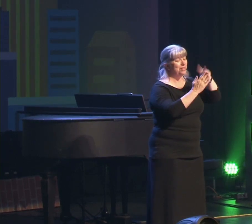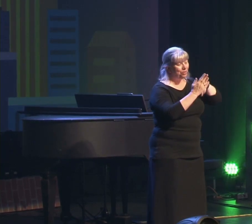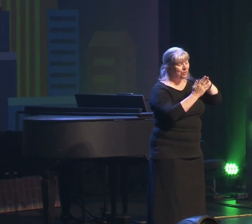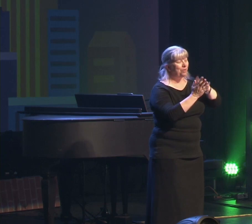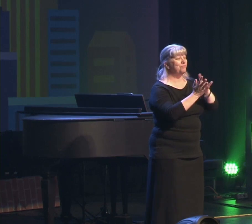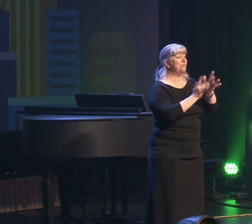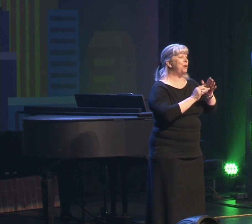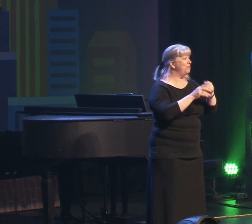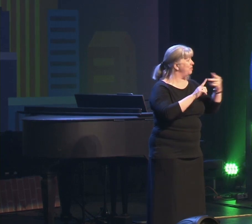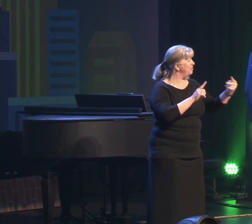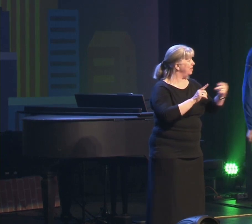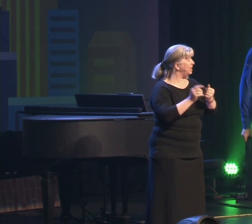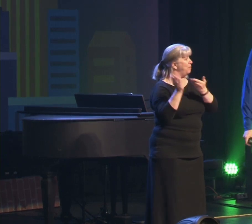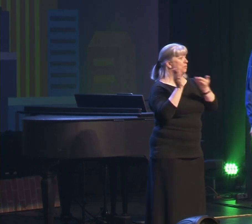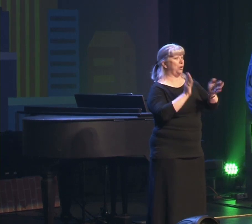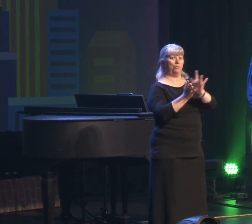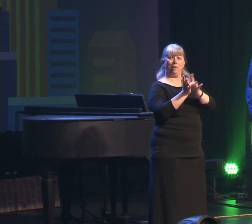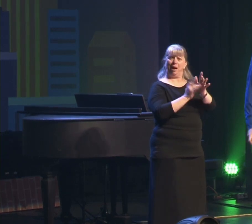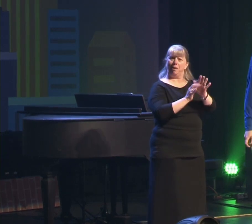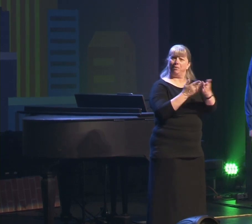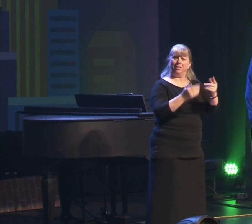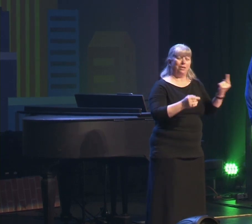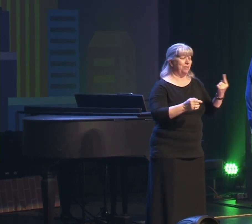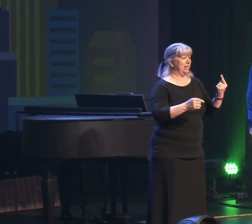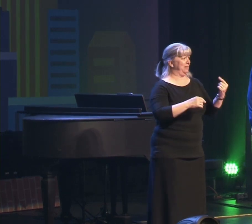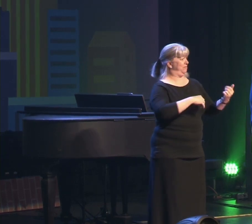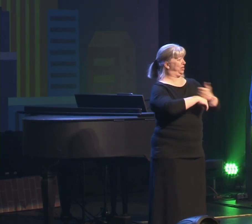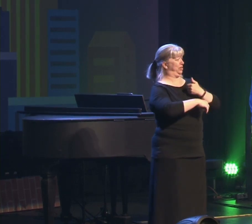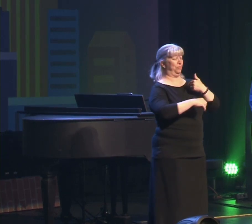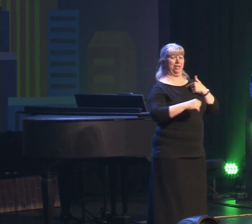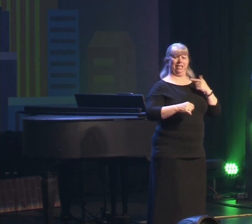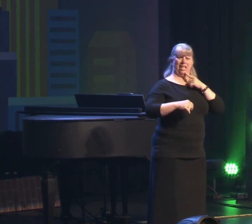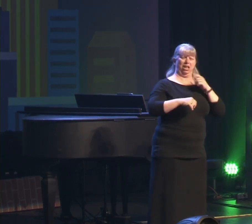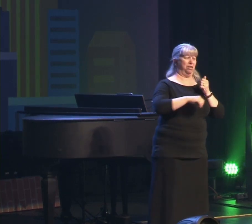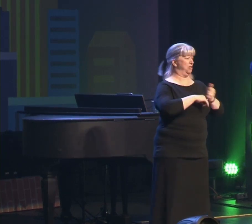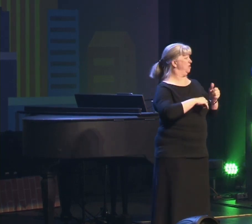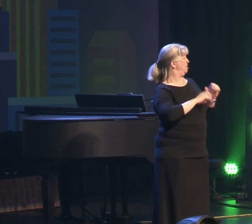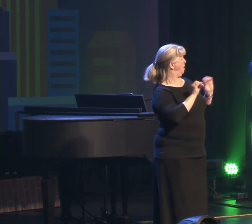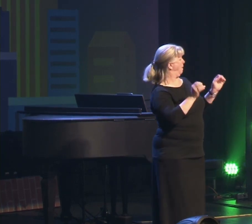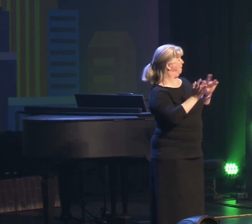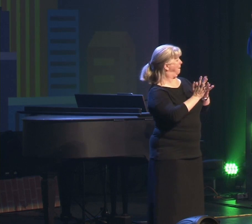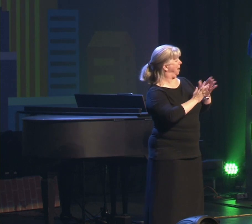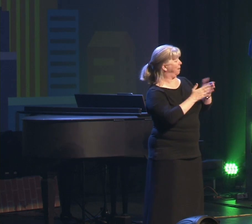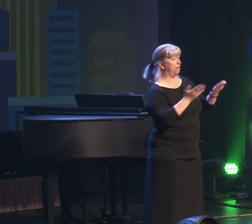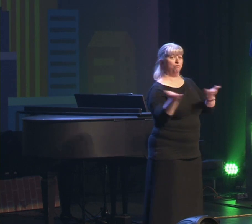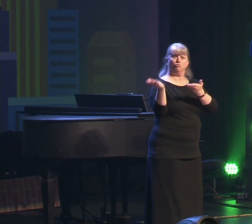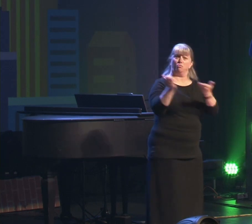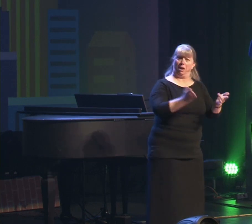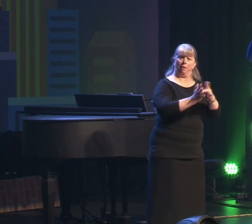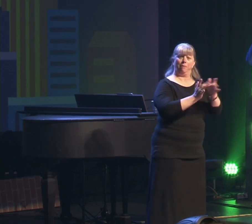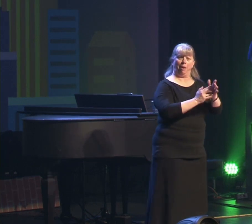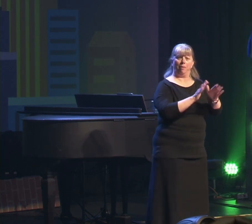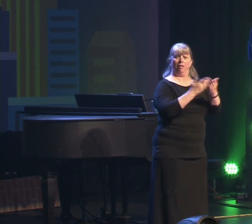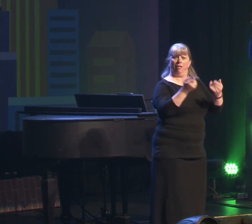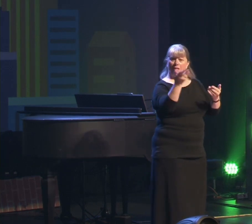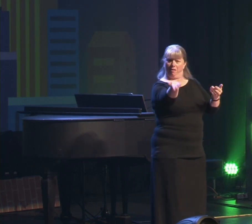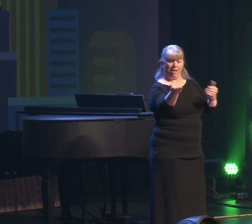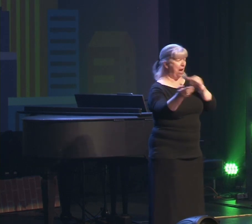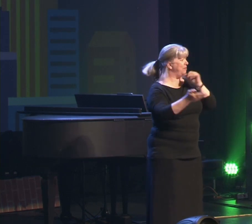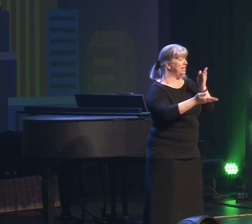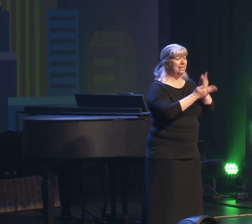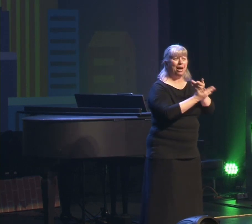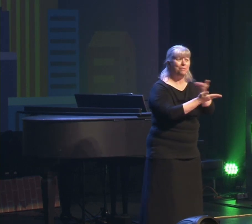Scripture here. You are welcome to bring your Bibles too. That's another thing I've been accused of. I've been accused of that we don't have Bibles here. Bring a Bible if you want to. I'm not